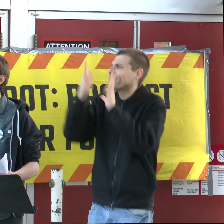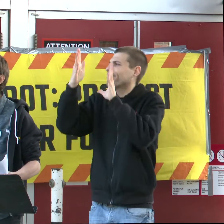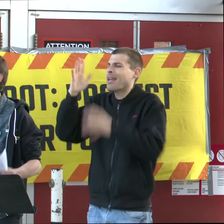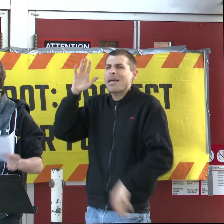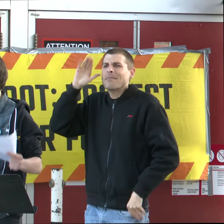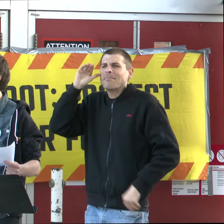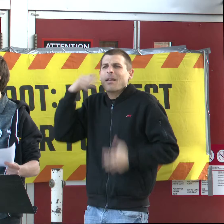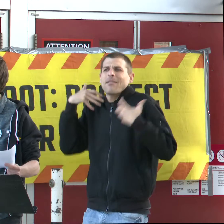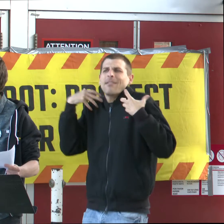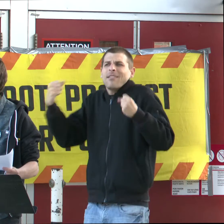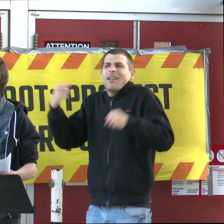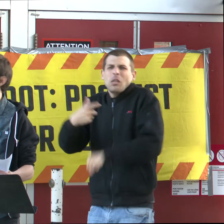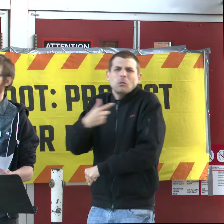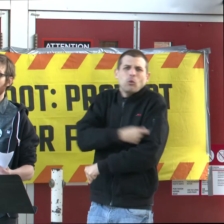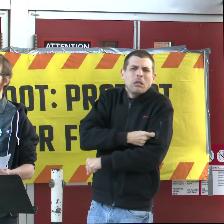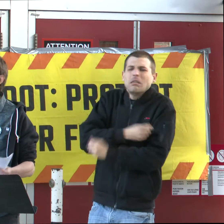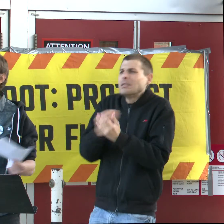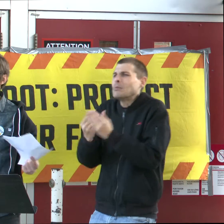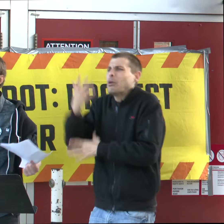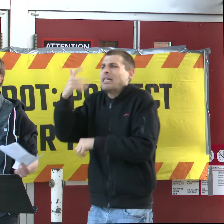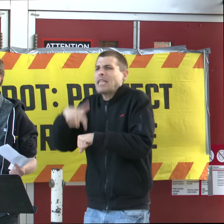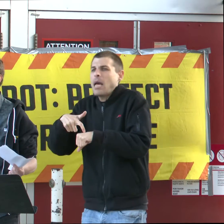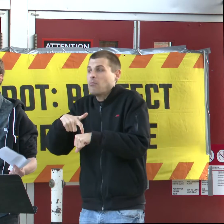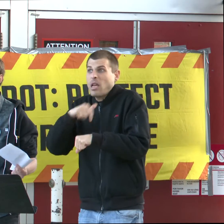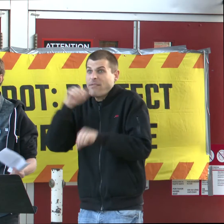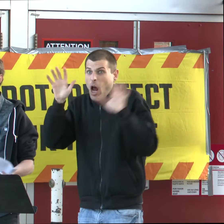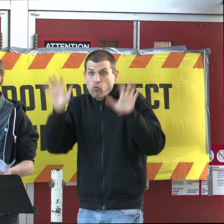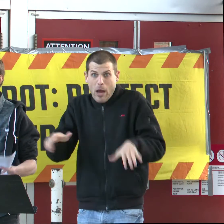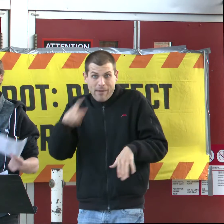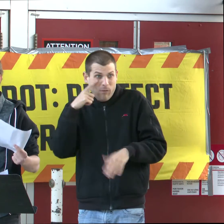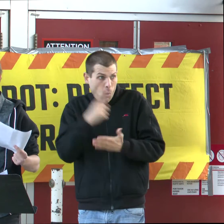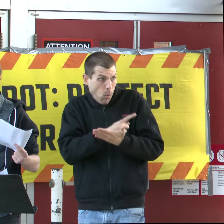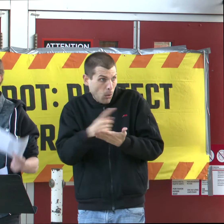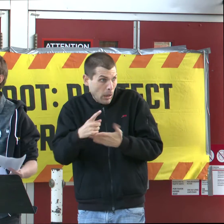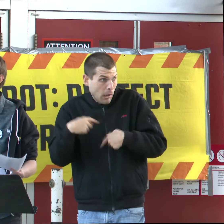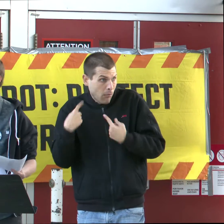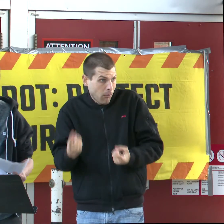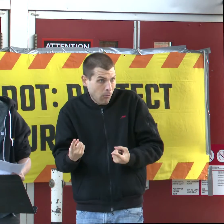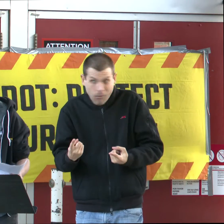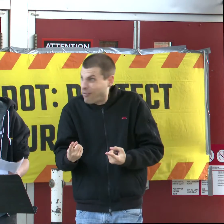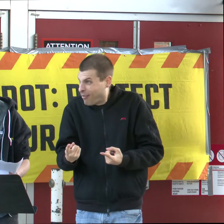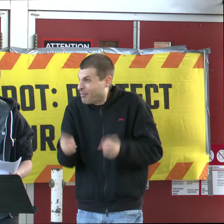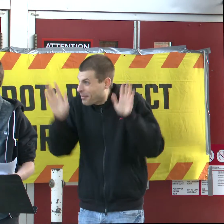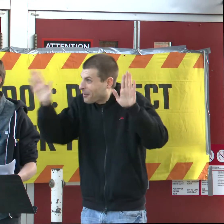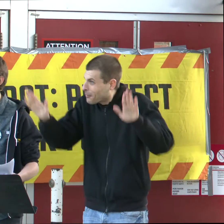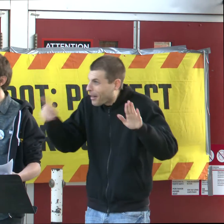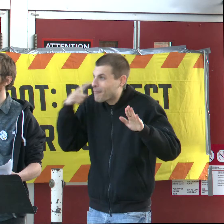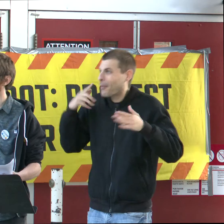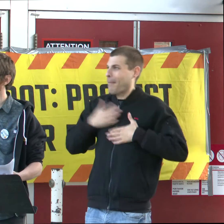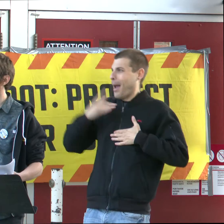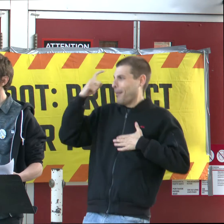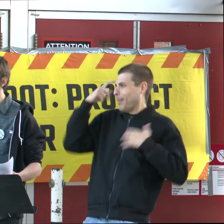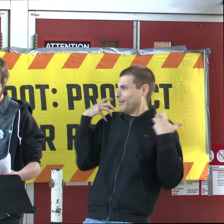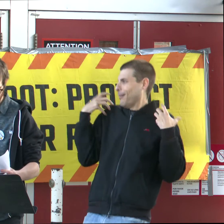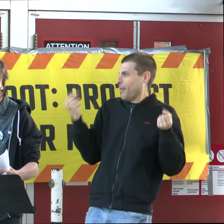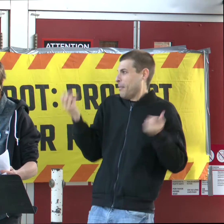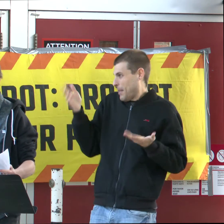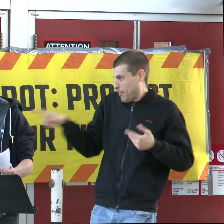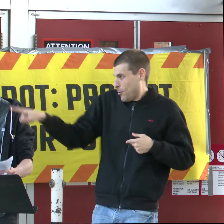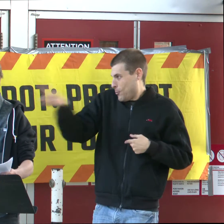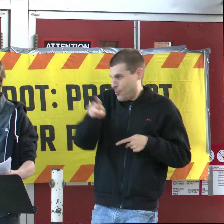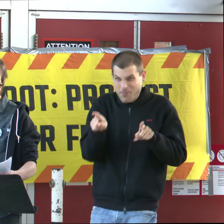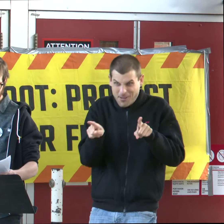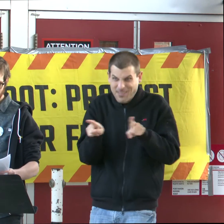getting those shots. Spring is here. It hasn't rained in the last week. It's just been so great for my own personal mental health, and I can imagine it's the same for many